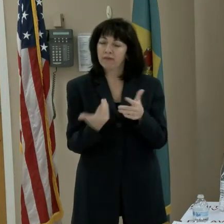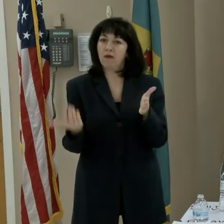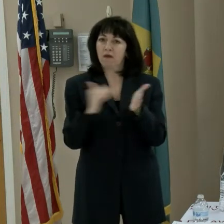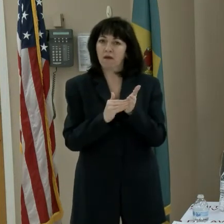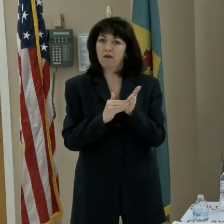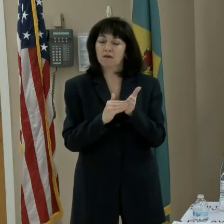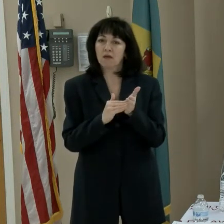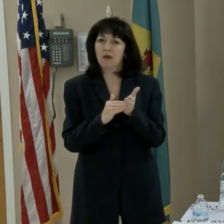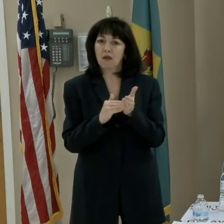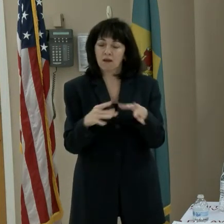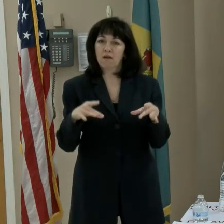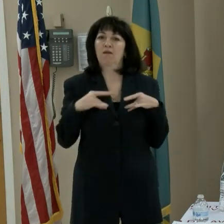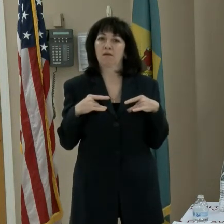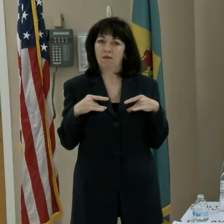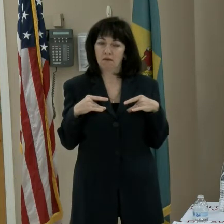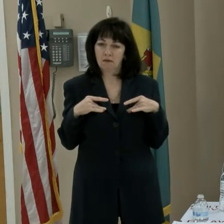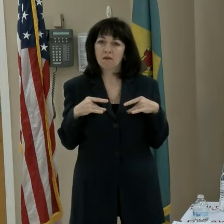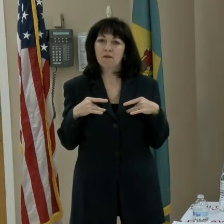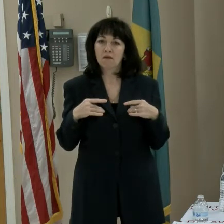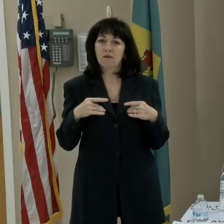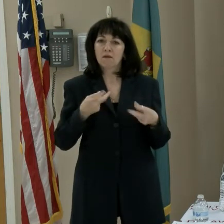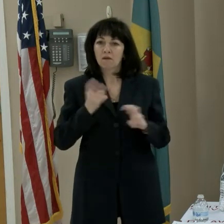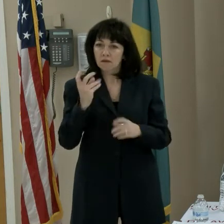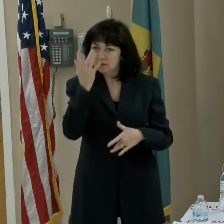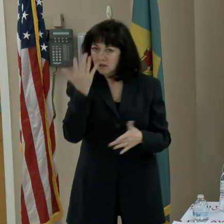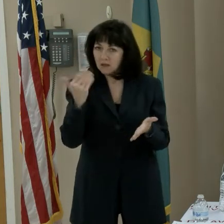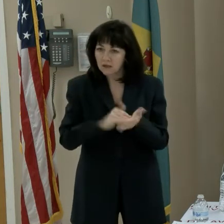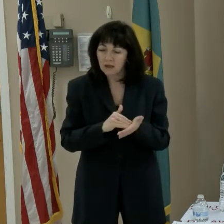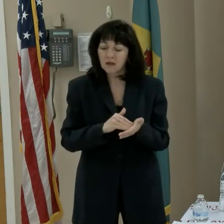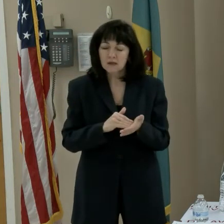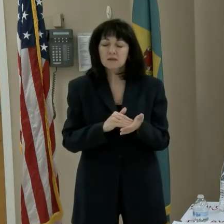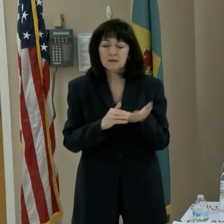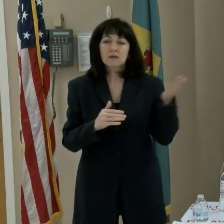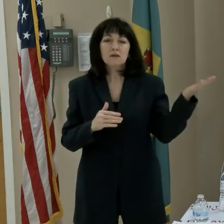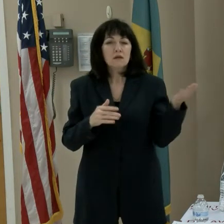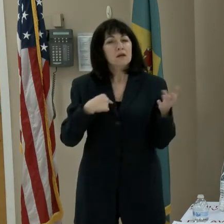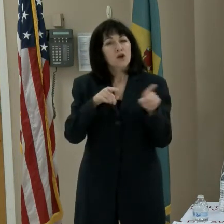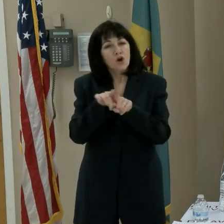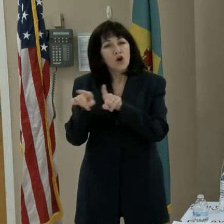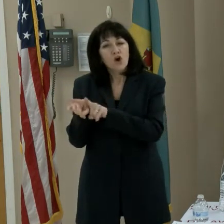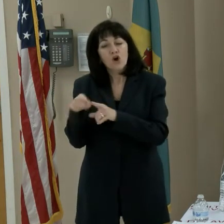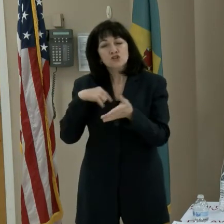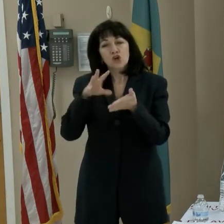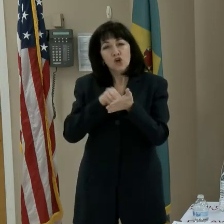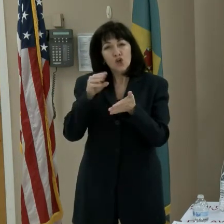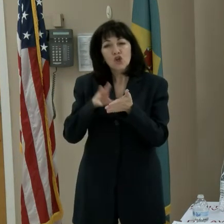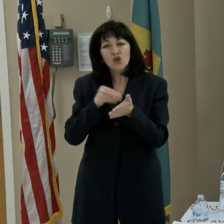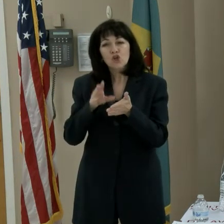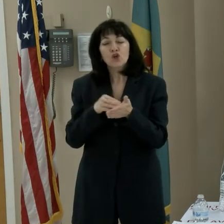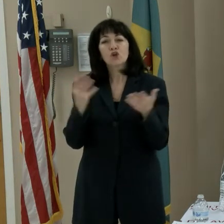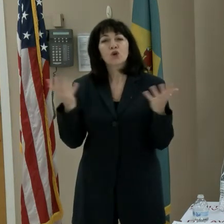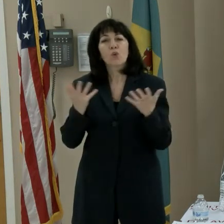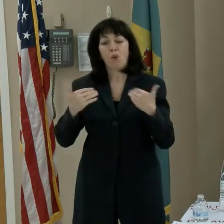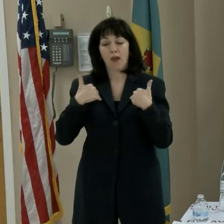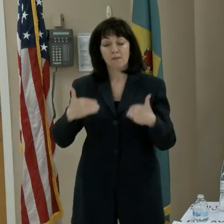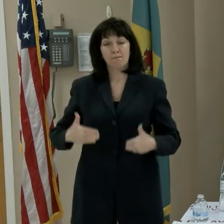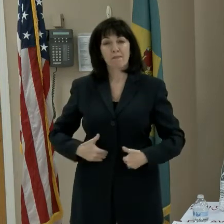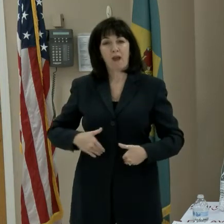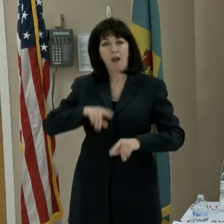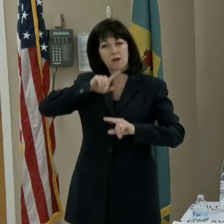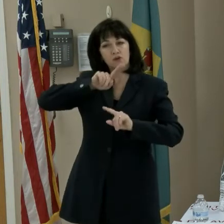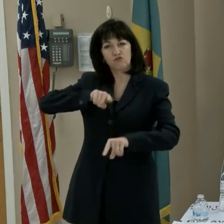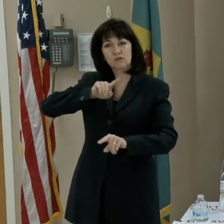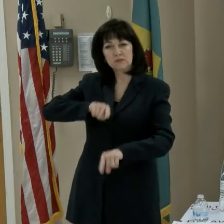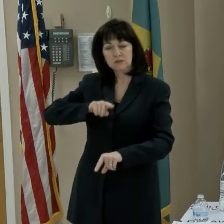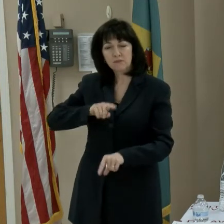are looking at. And we're learning a lot about what the body's response is to this virus. And so I think, again, you'll